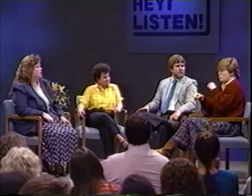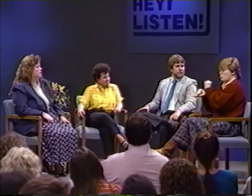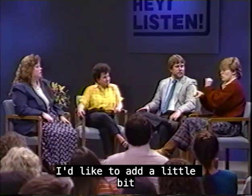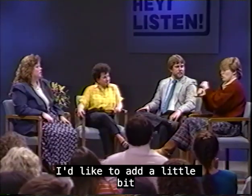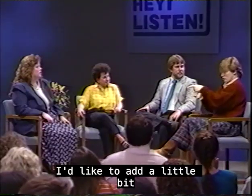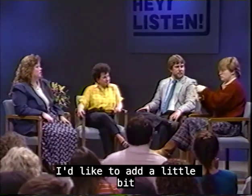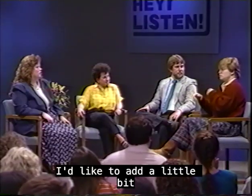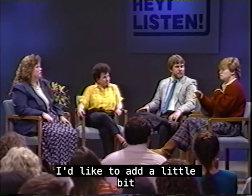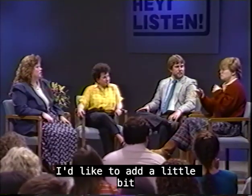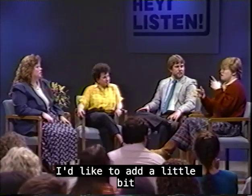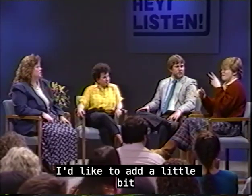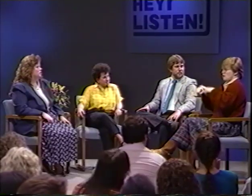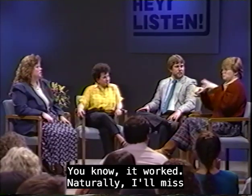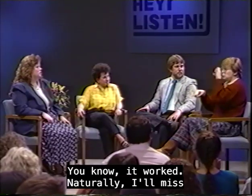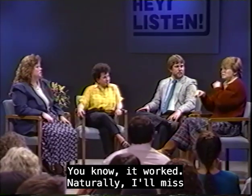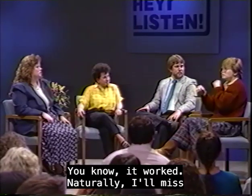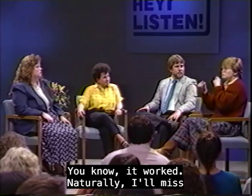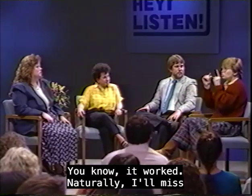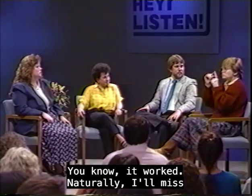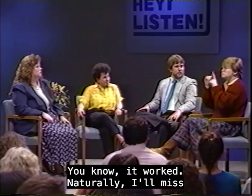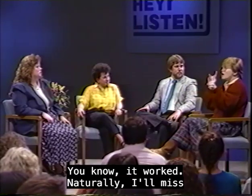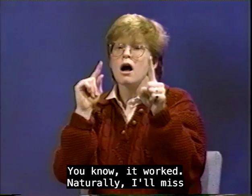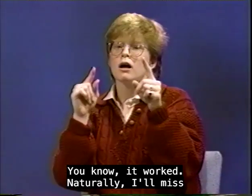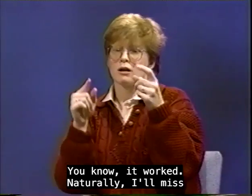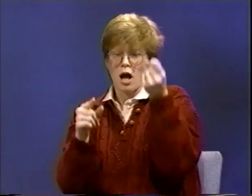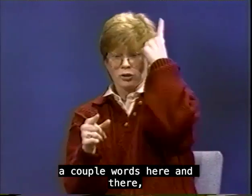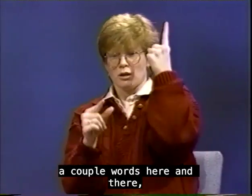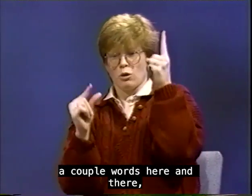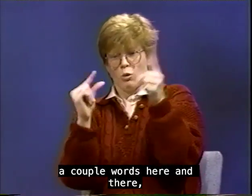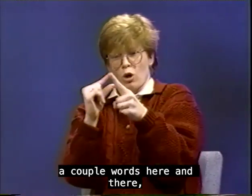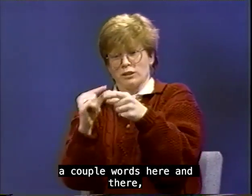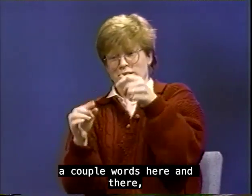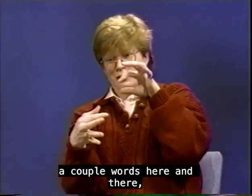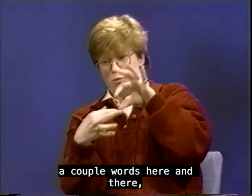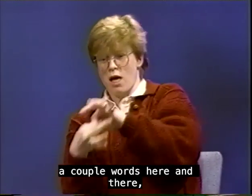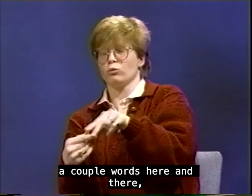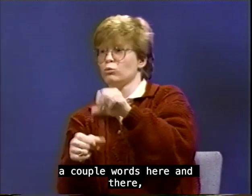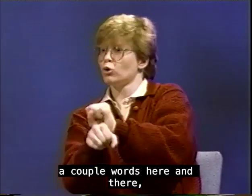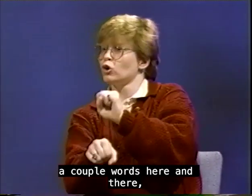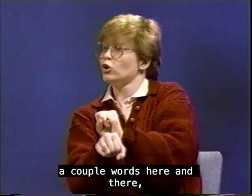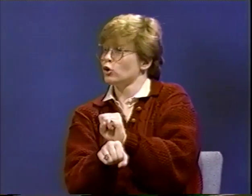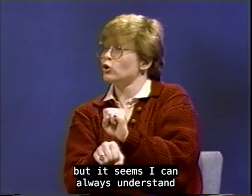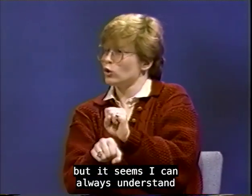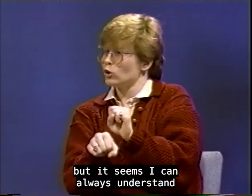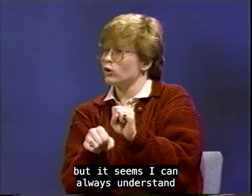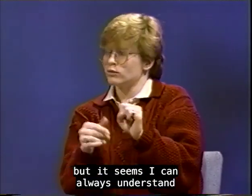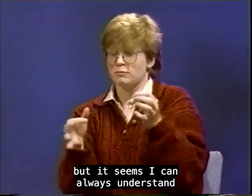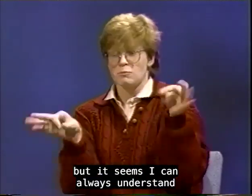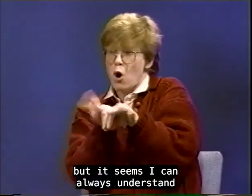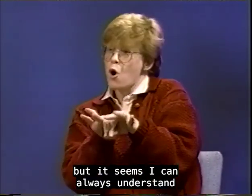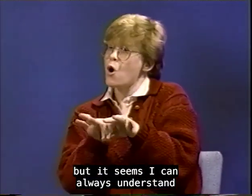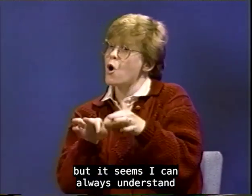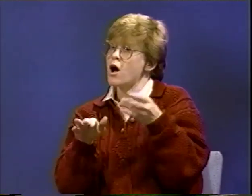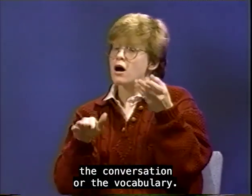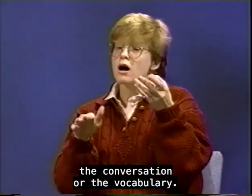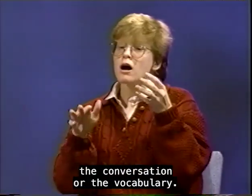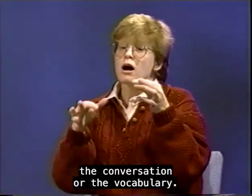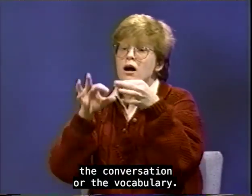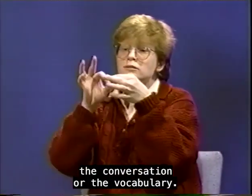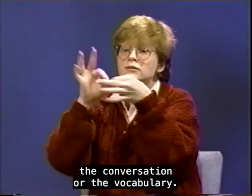I'd like to add a little bit to that. At work, naturally I'll miss a couple words here and there, but it seems I can always understand the conversation